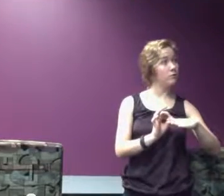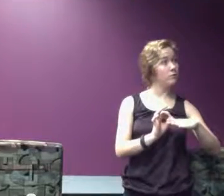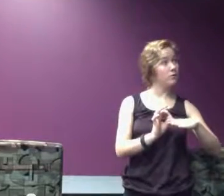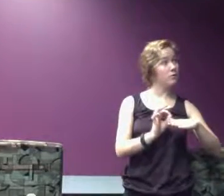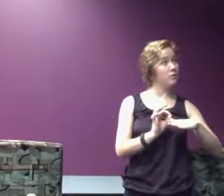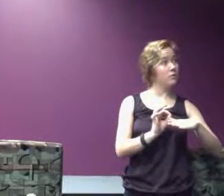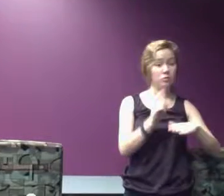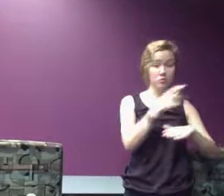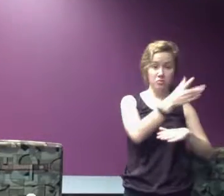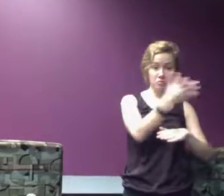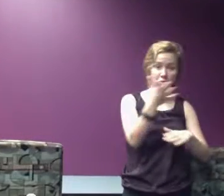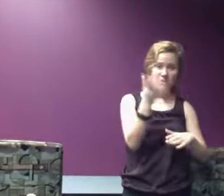fractions.